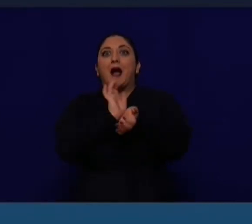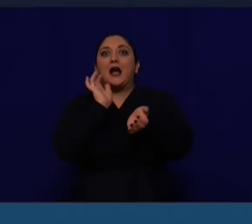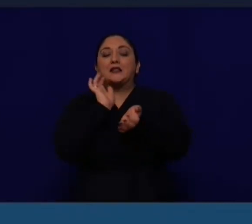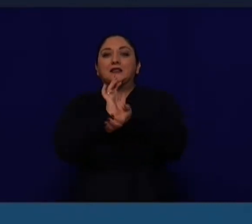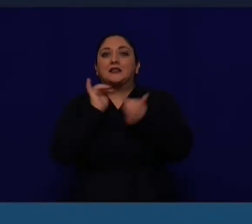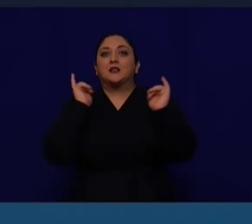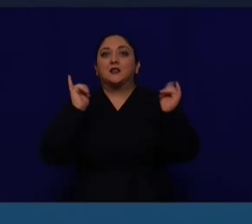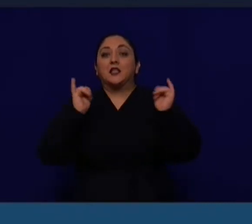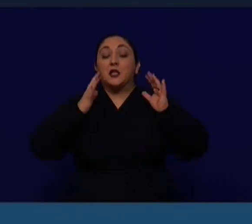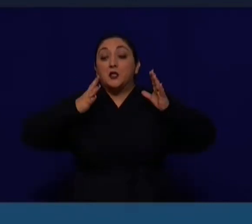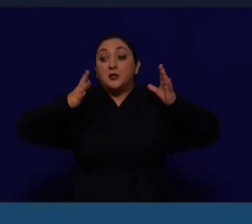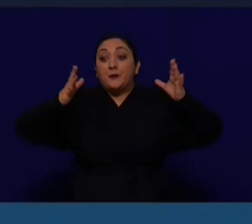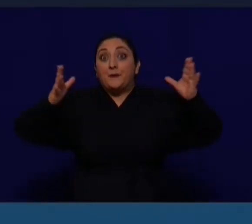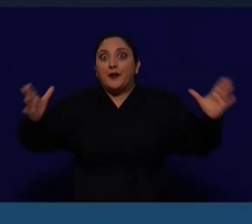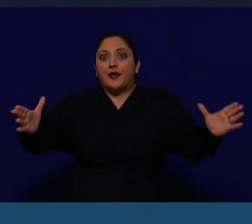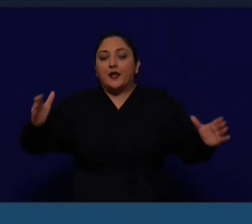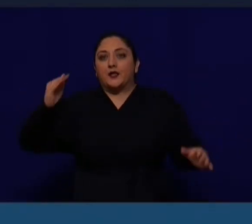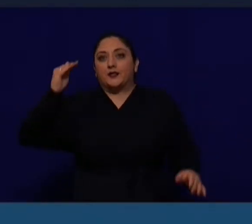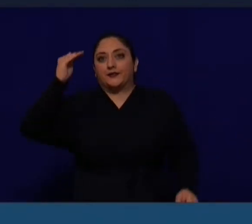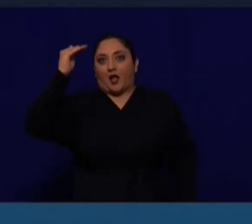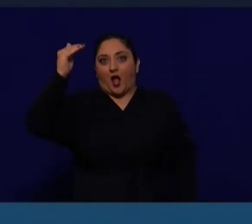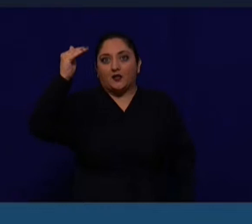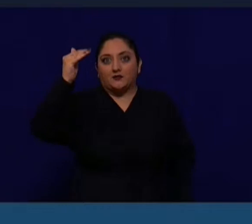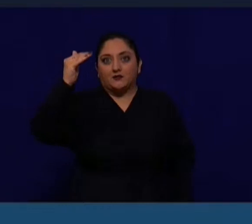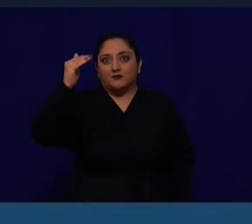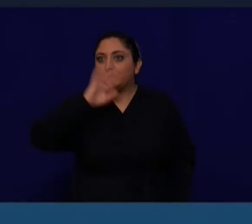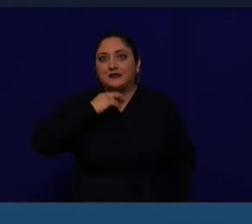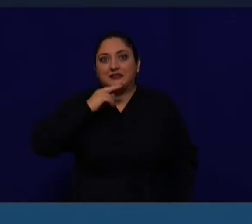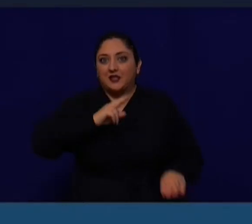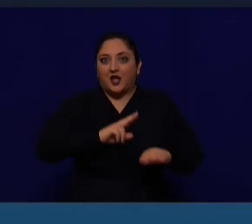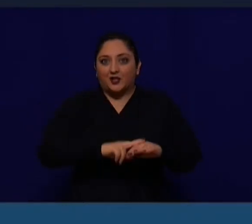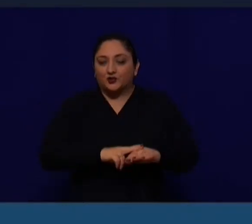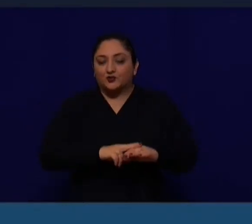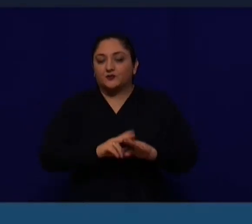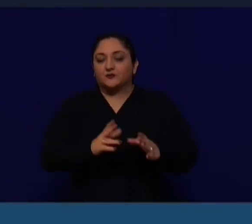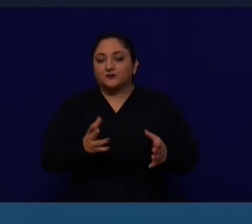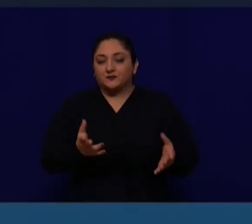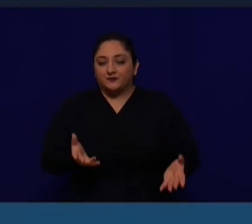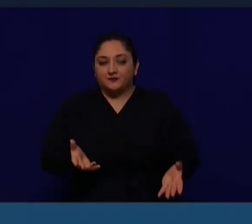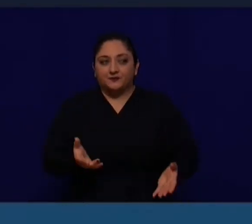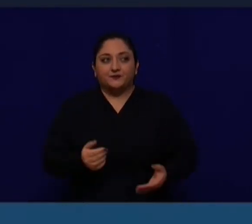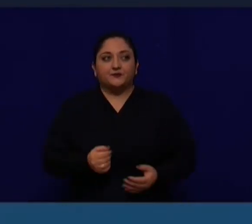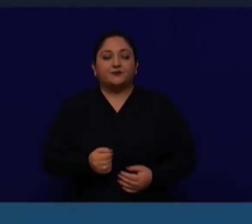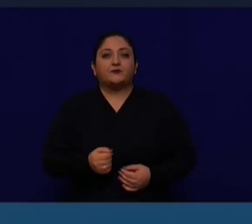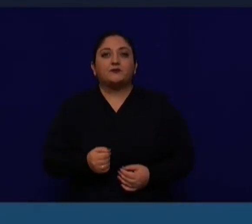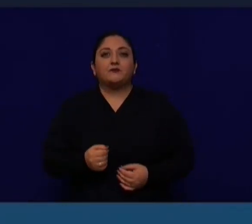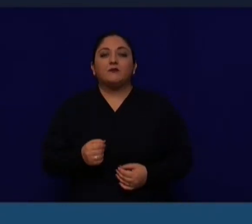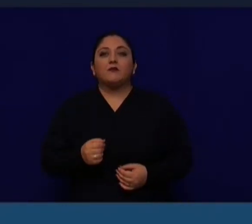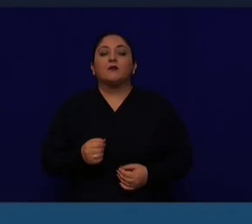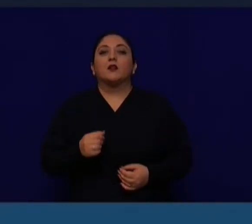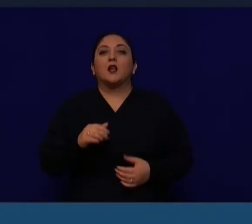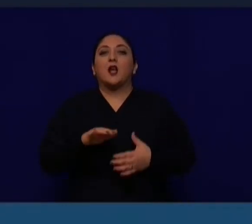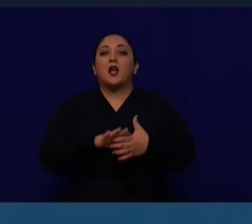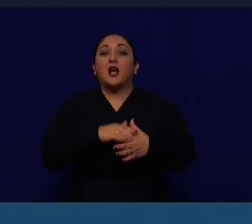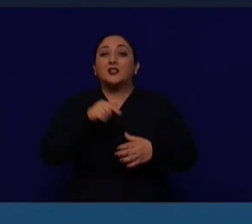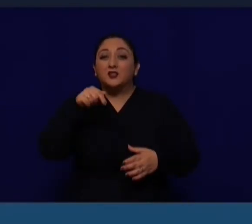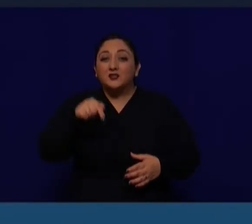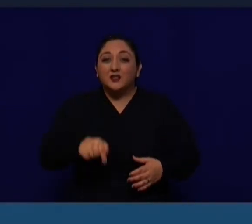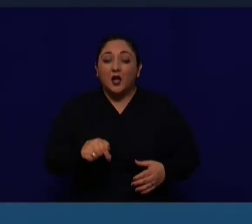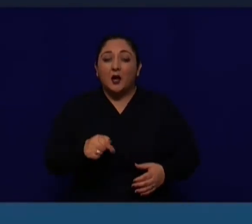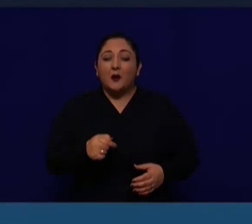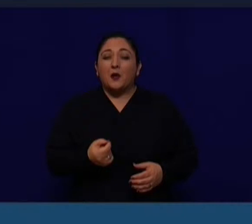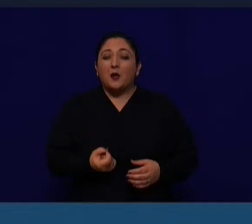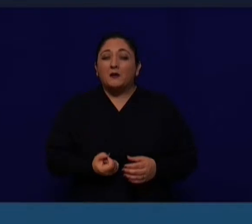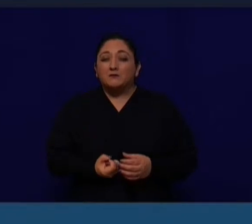anke ġara wkoll fil-weekend li għadda. Dan huwa importanti ħafna li hemmhekk bħalma rajna jkunu sors qawwi